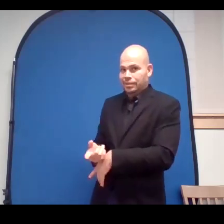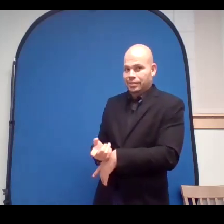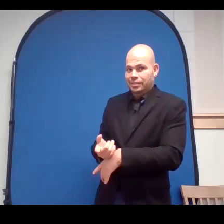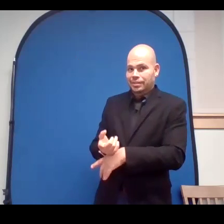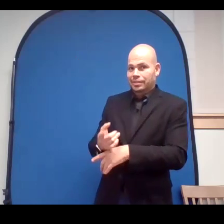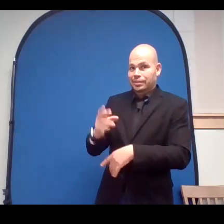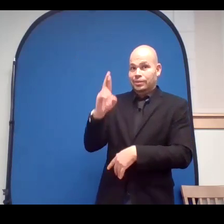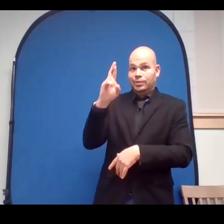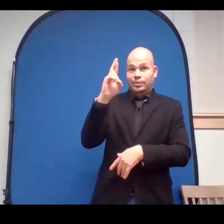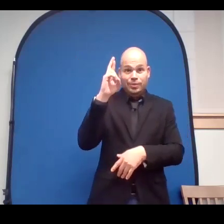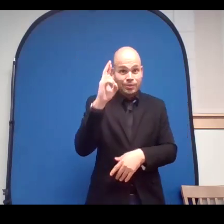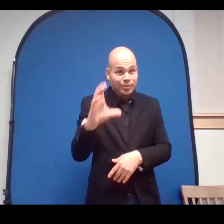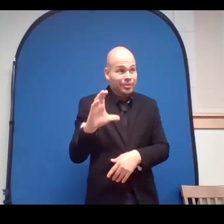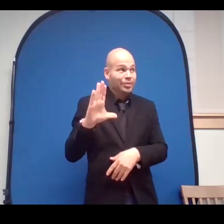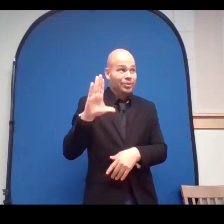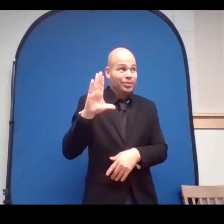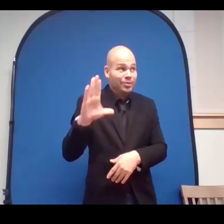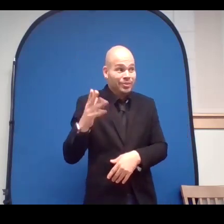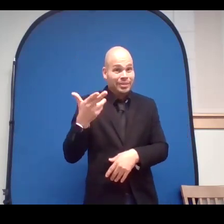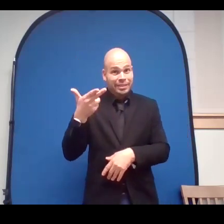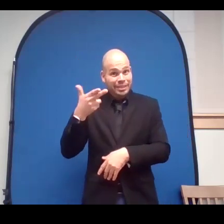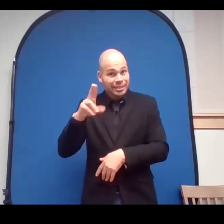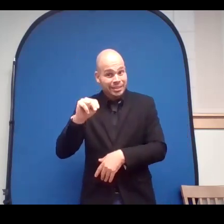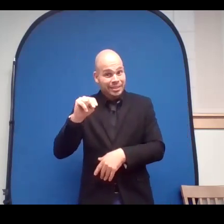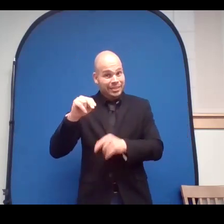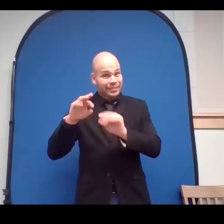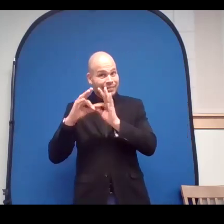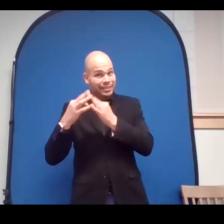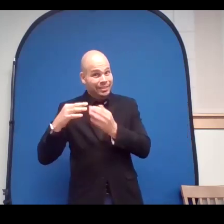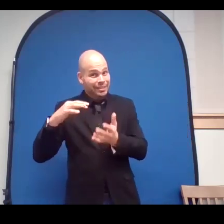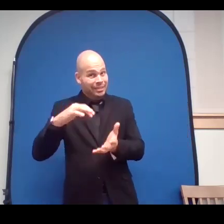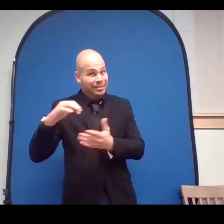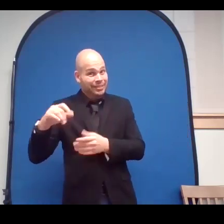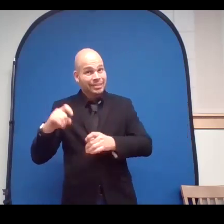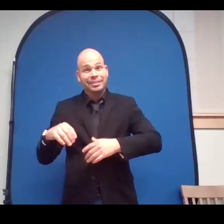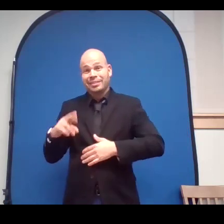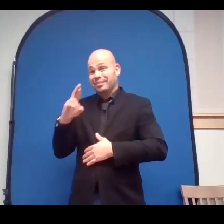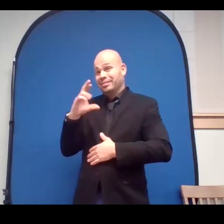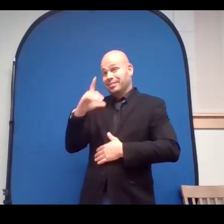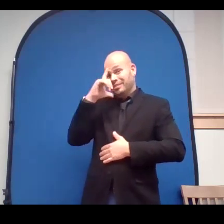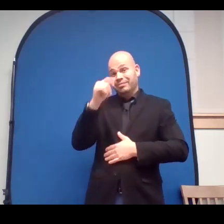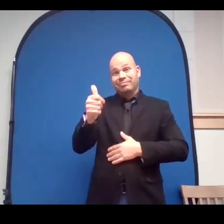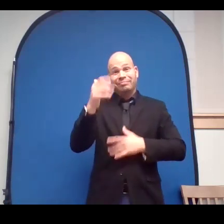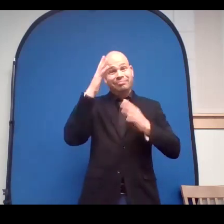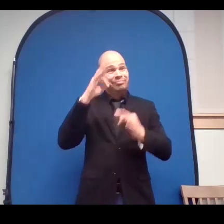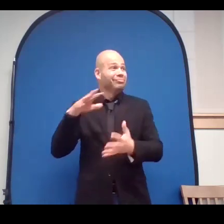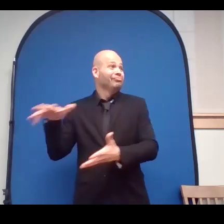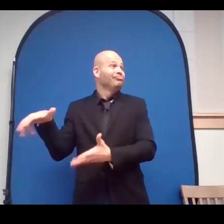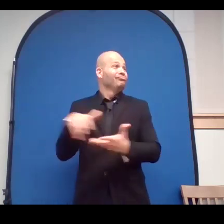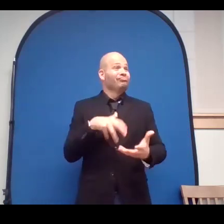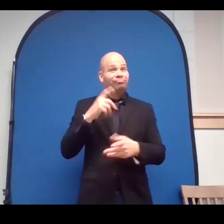family, right? They belong to Card, yes, sir. And you can get them back anytime he wants, right? My understanding, yes. Okay, so it's not a